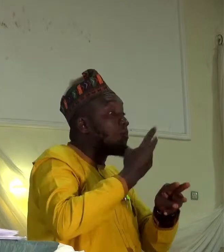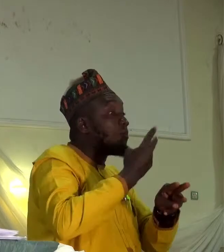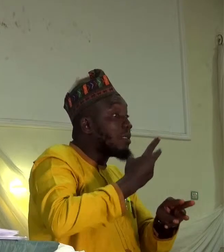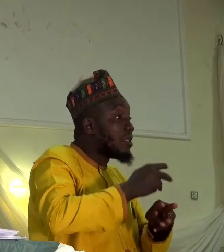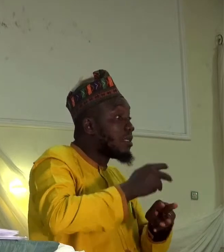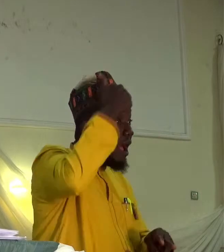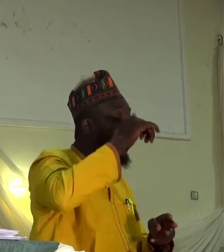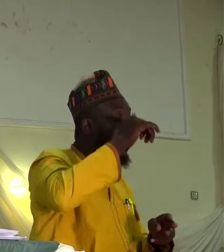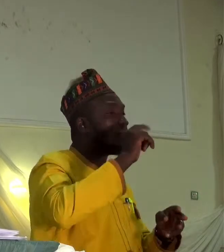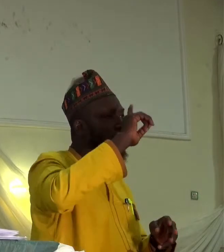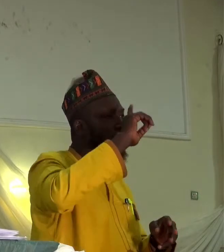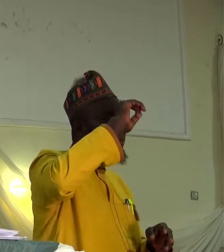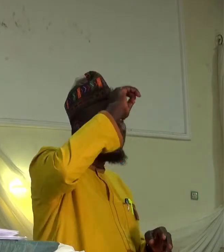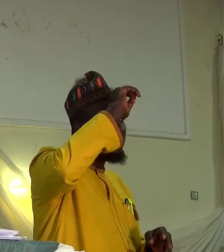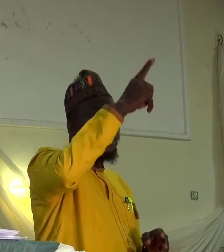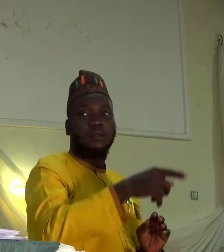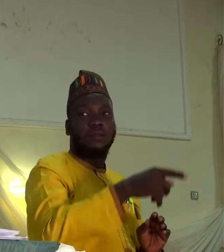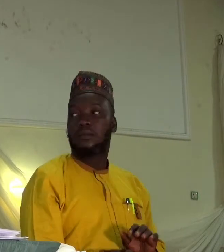na